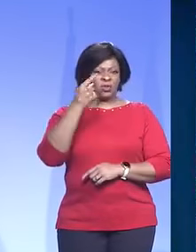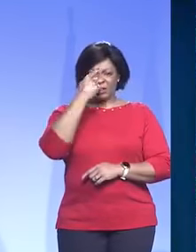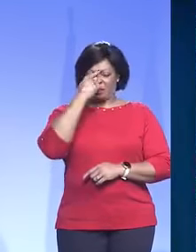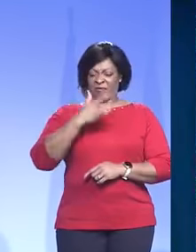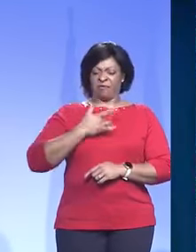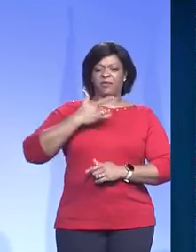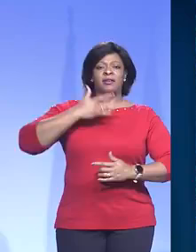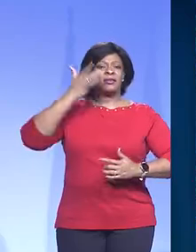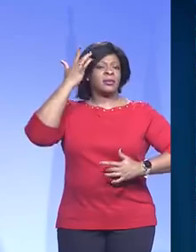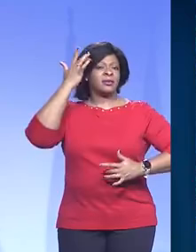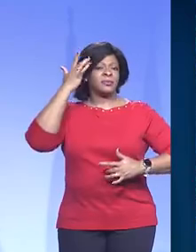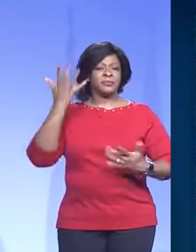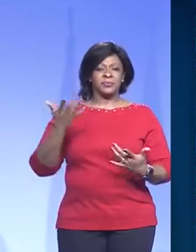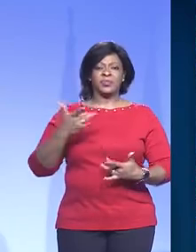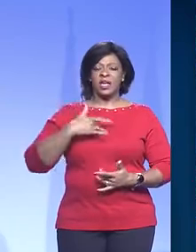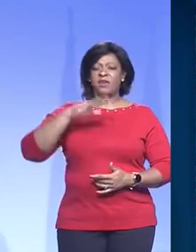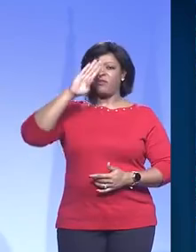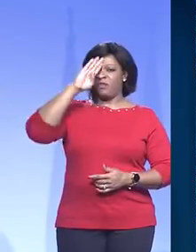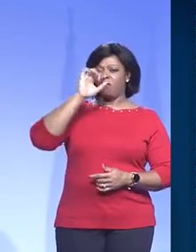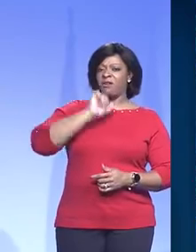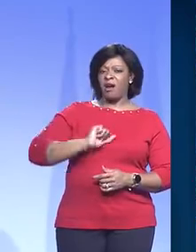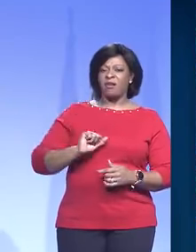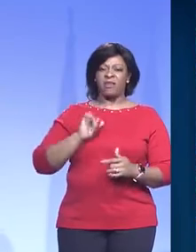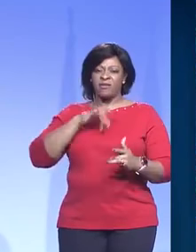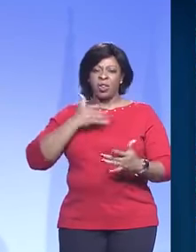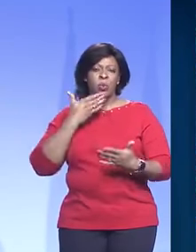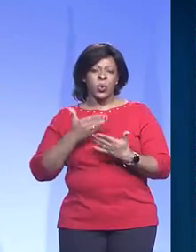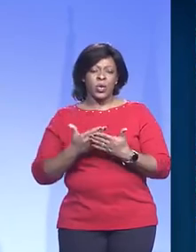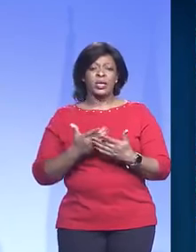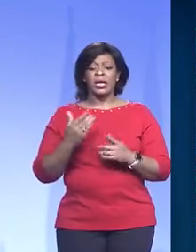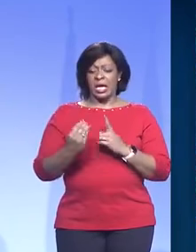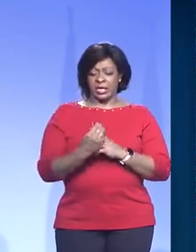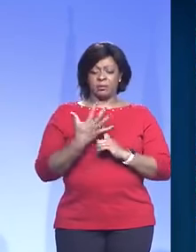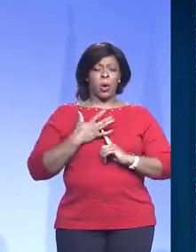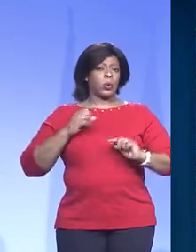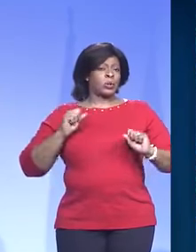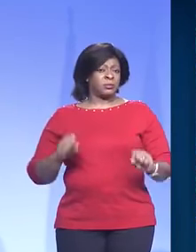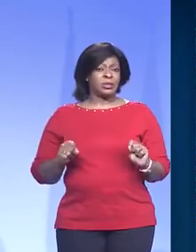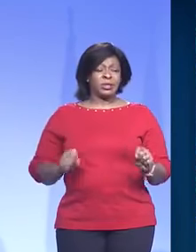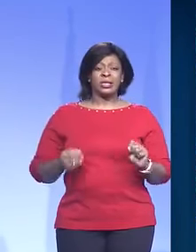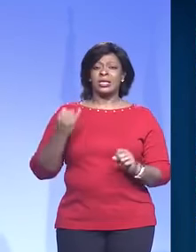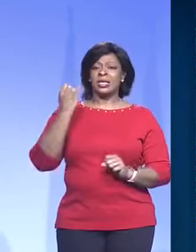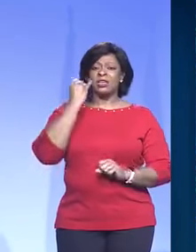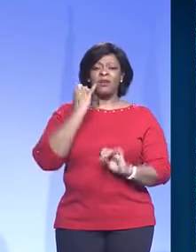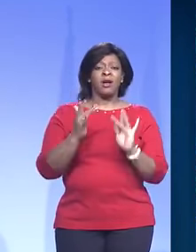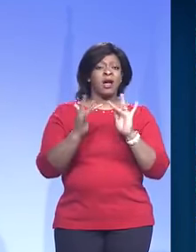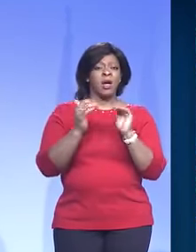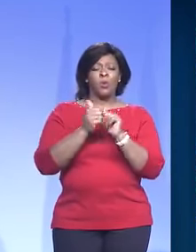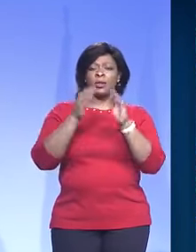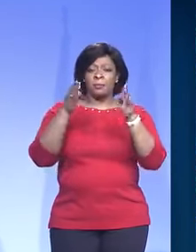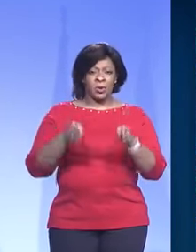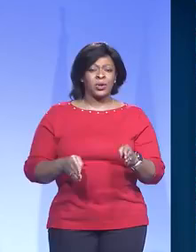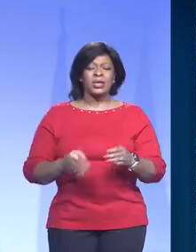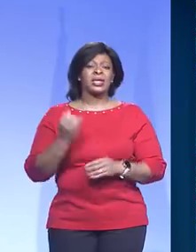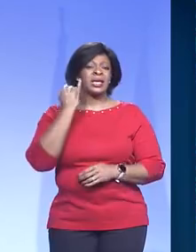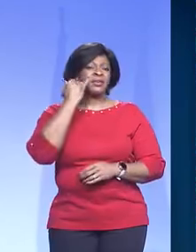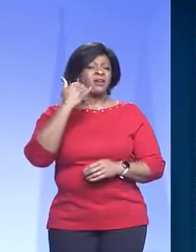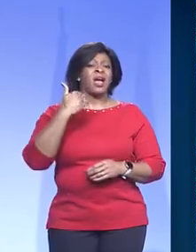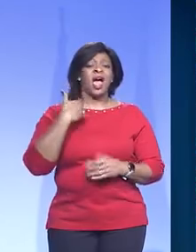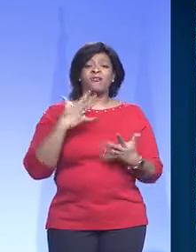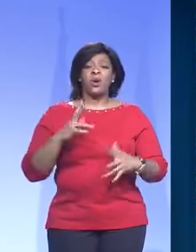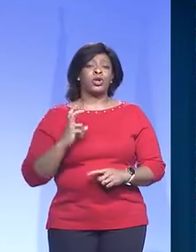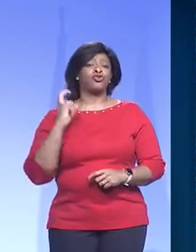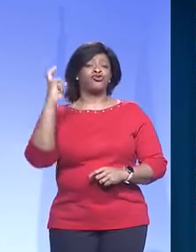sick, if you have symptoms, if you have been exposed, if you have been in contact with someone, if you have